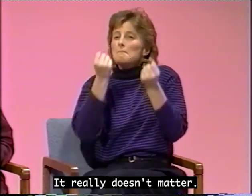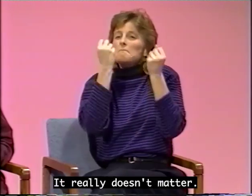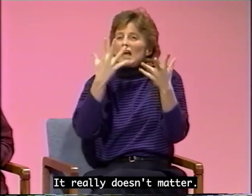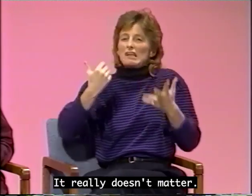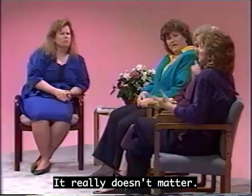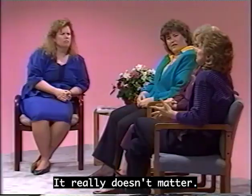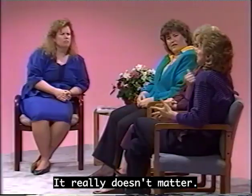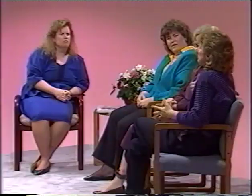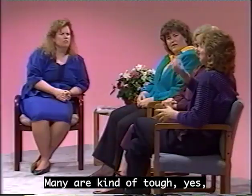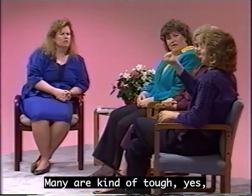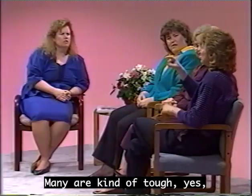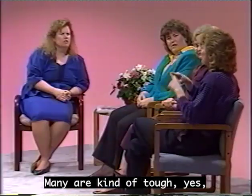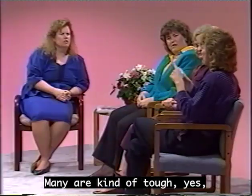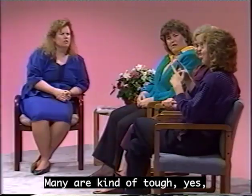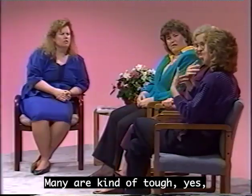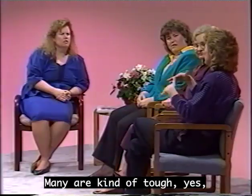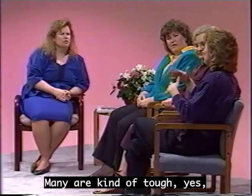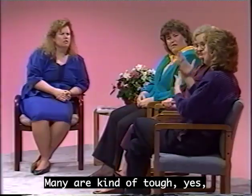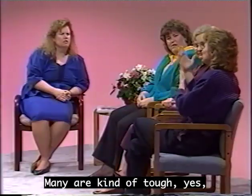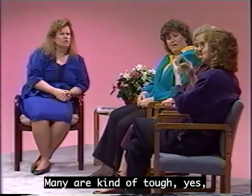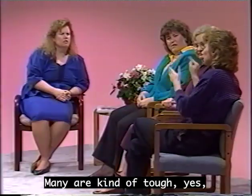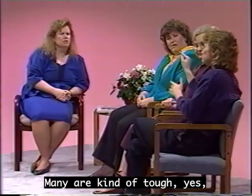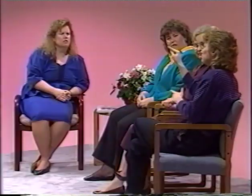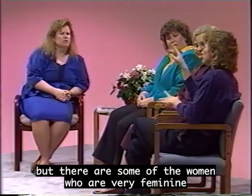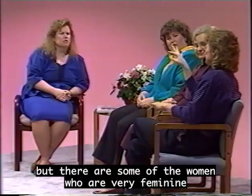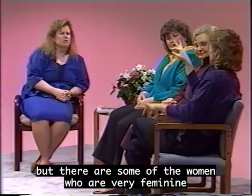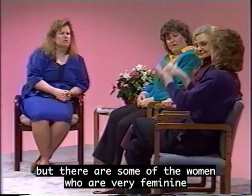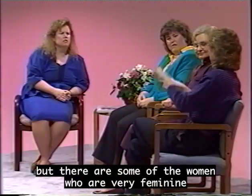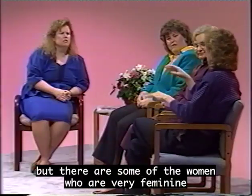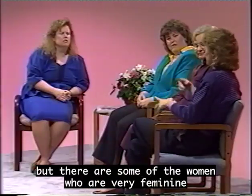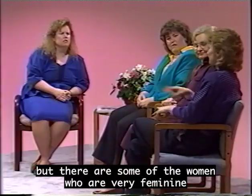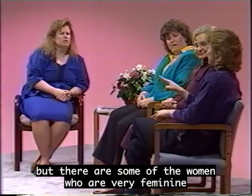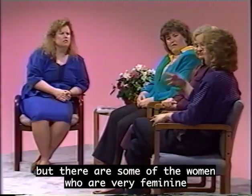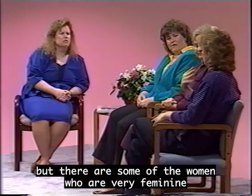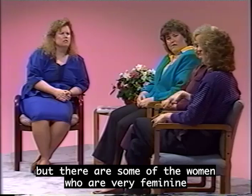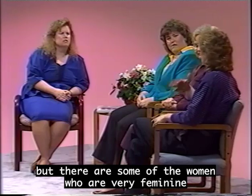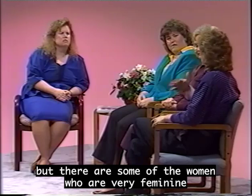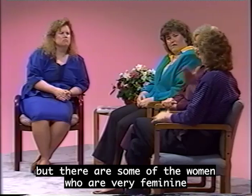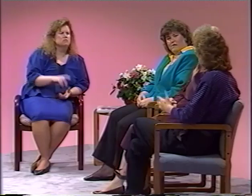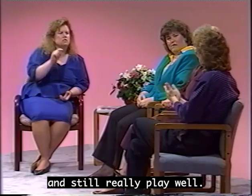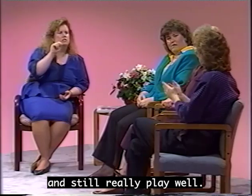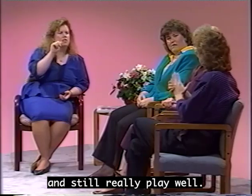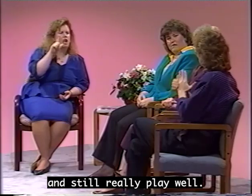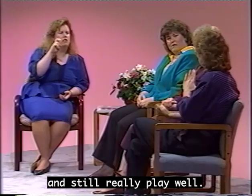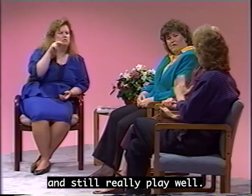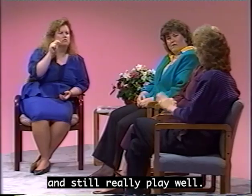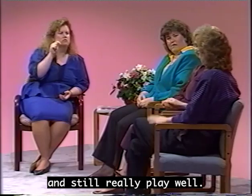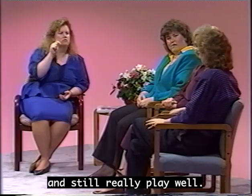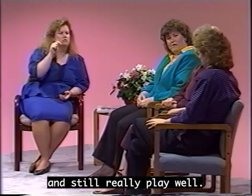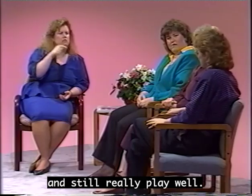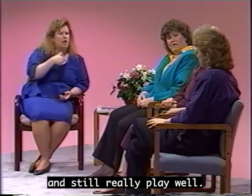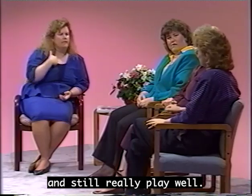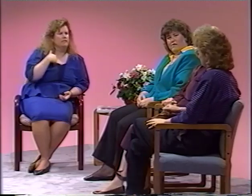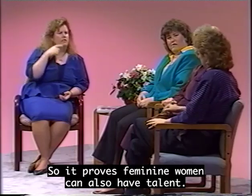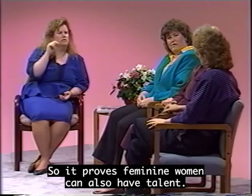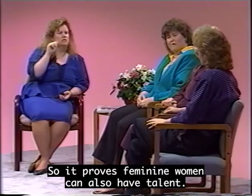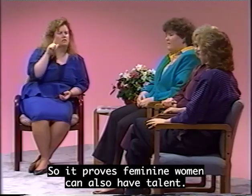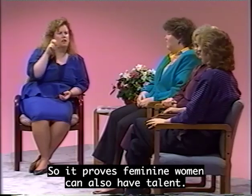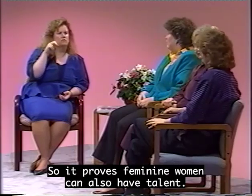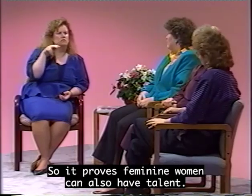doesn't matter. Many are kind of tough, yes, but there are some of the women who are very feminine and still really play well. So it proves feminine women